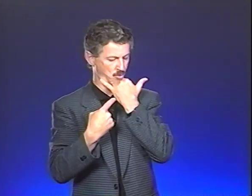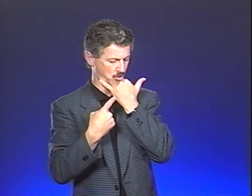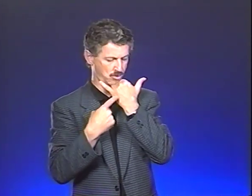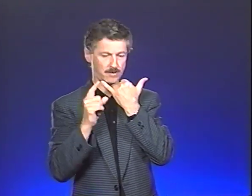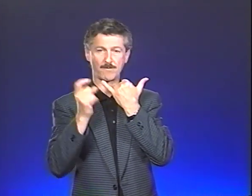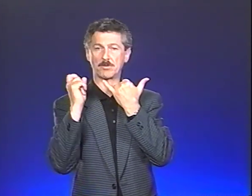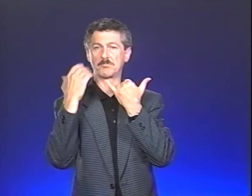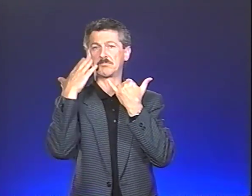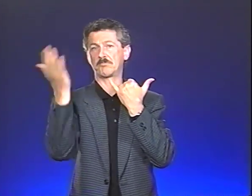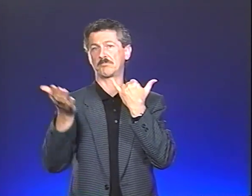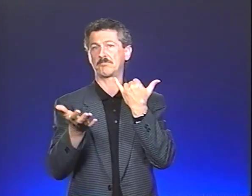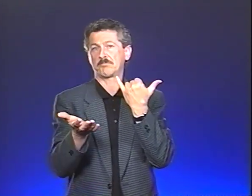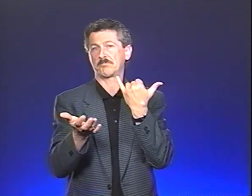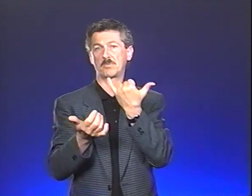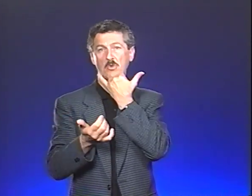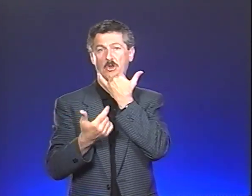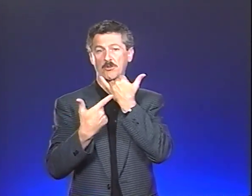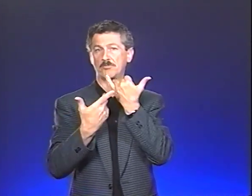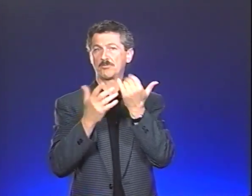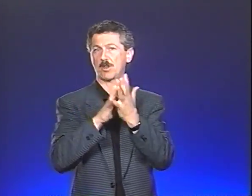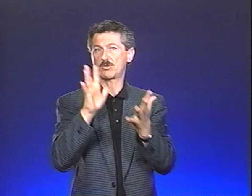The sign wrong would be an arbitrary sign.